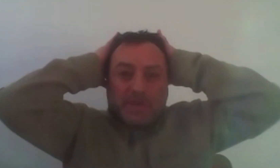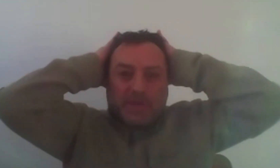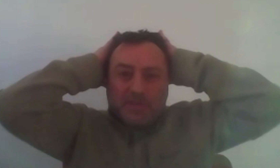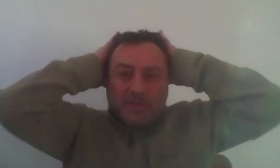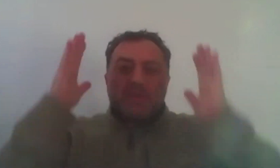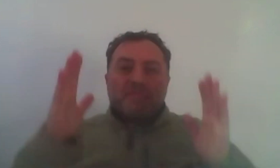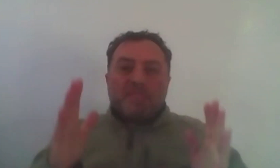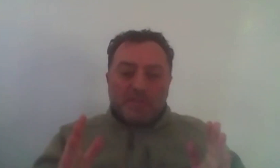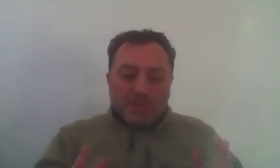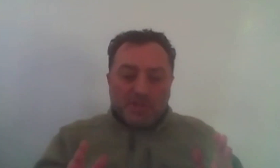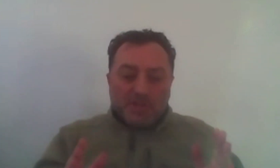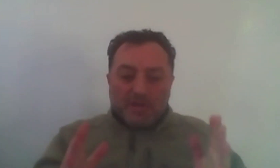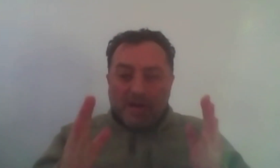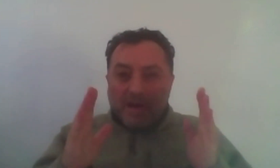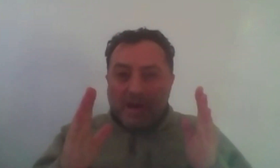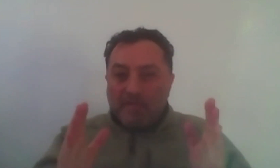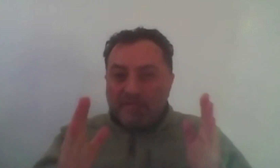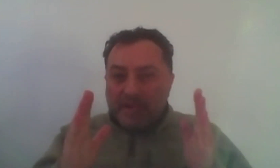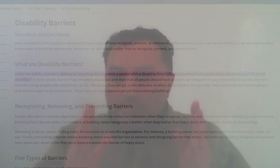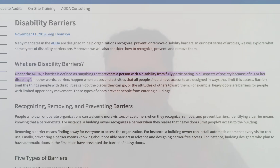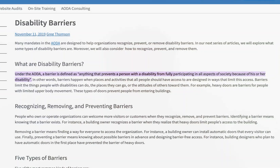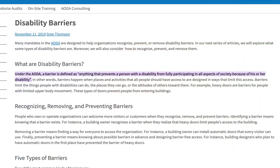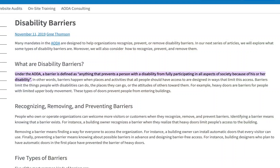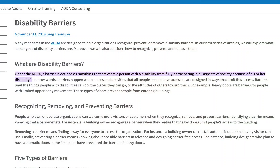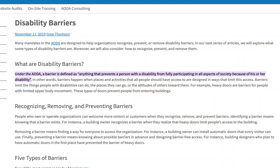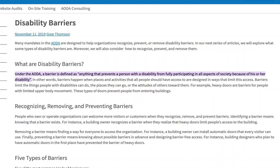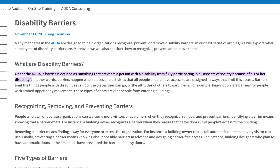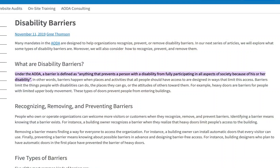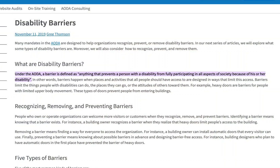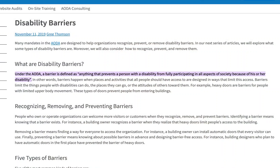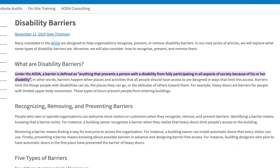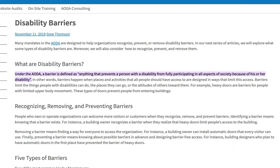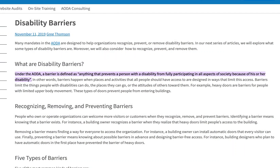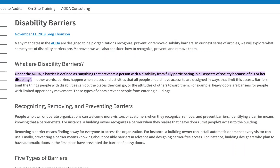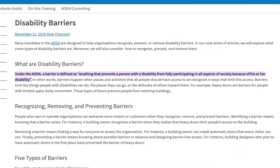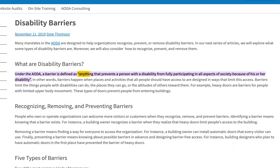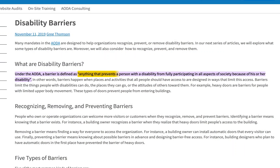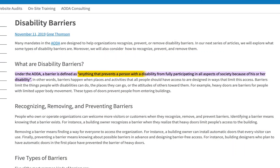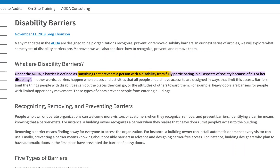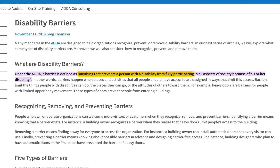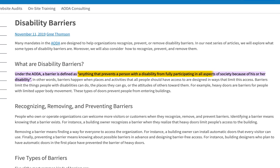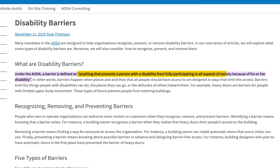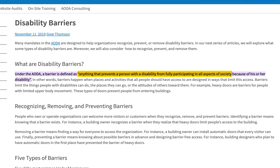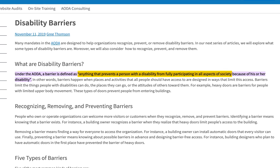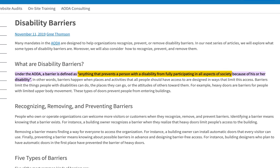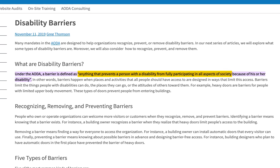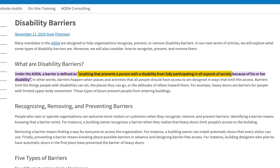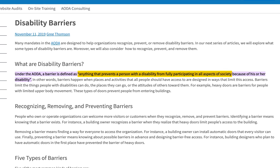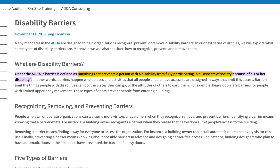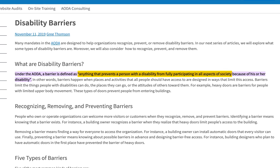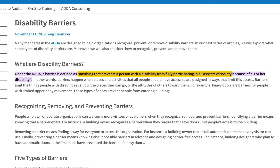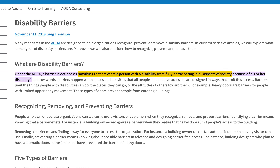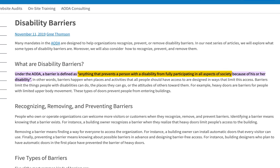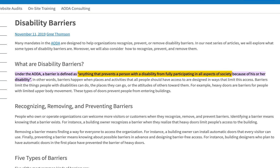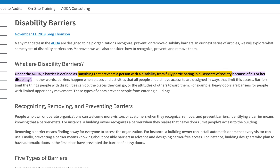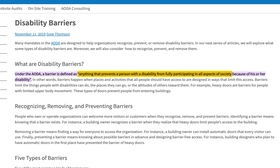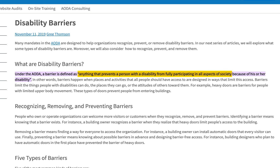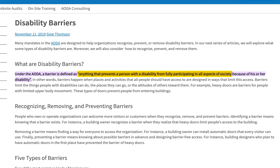here's the definition of a barrier. My brother alluded to it. It's anything, anything that prevents